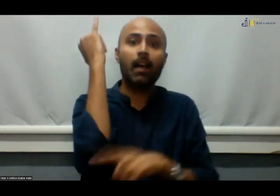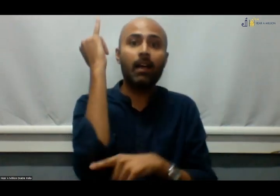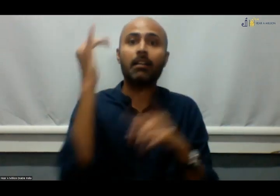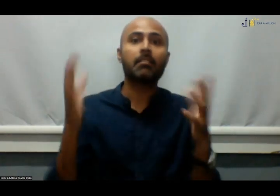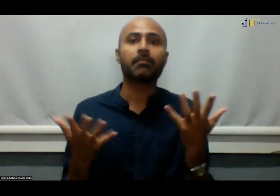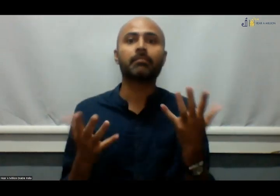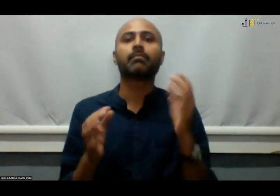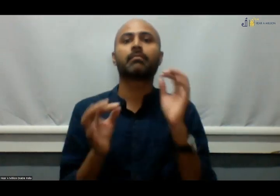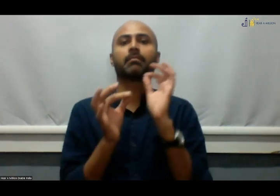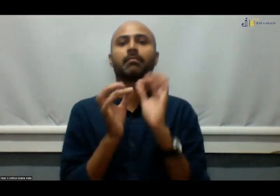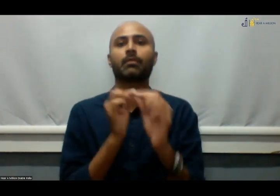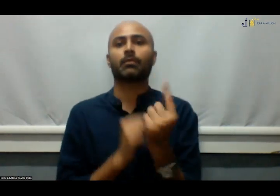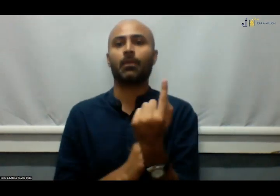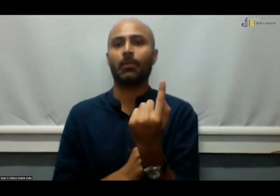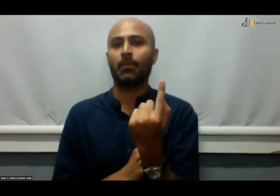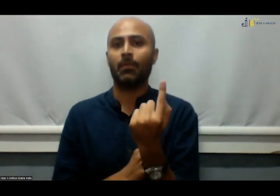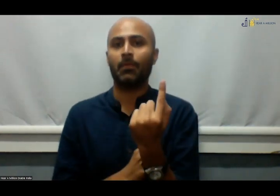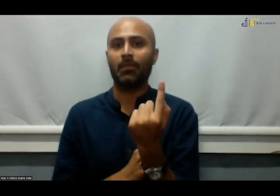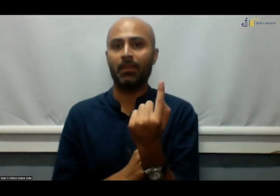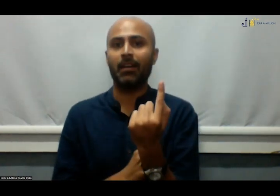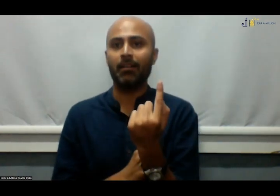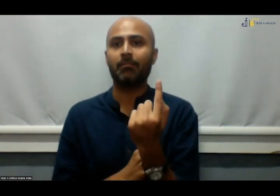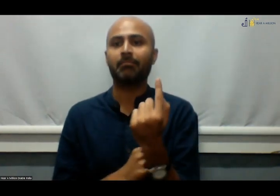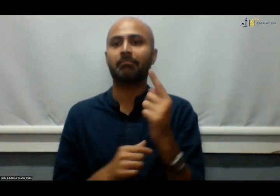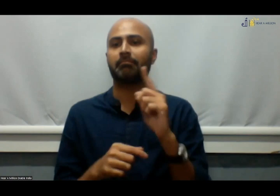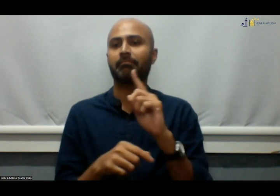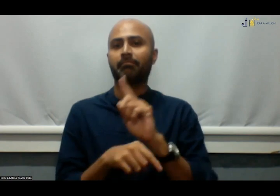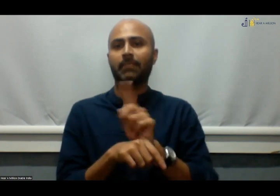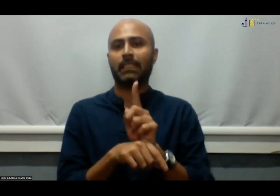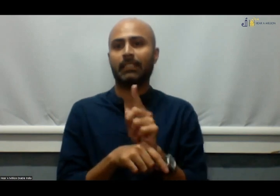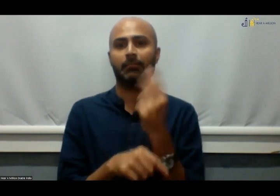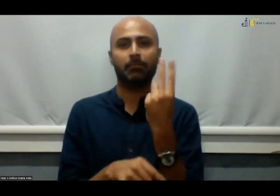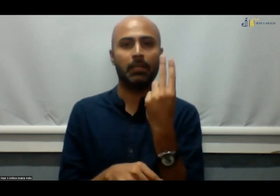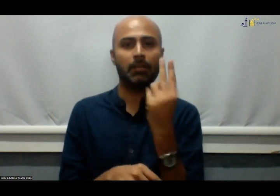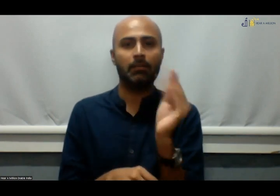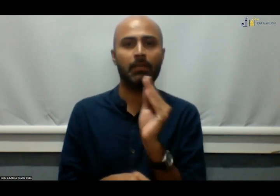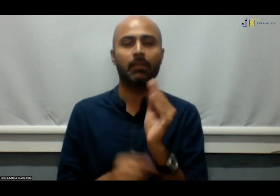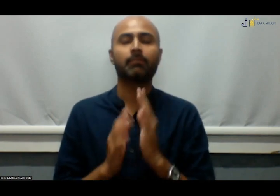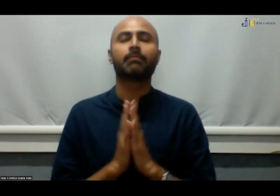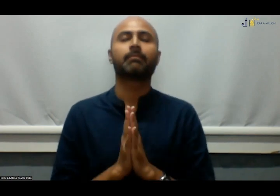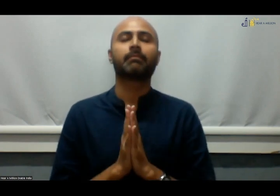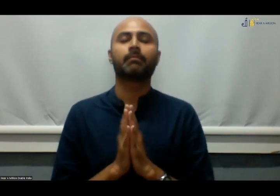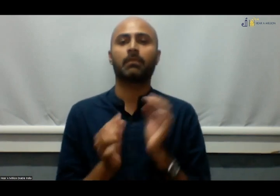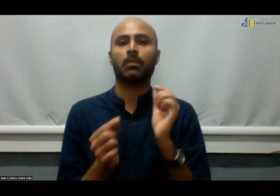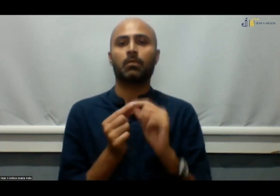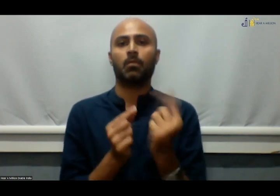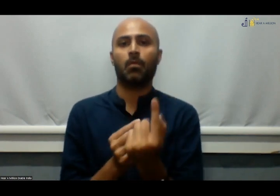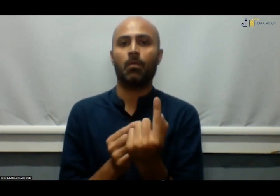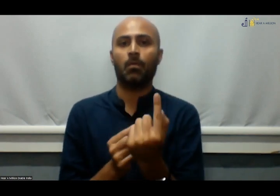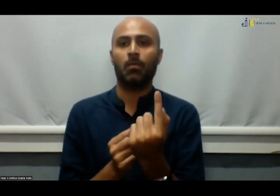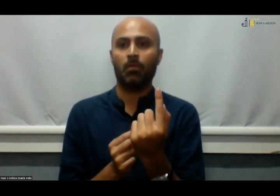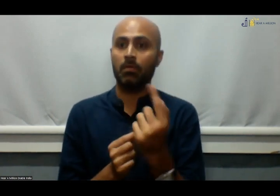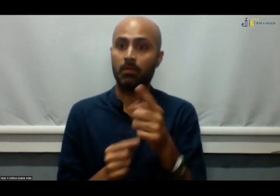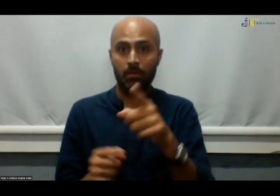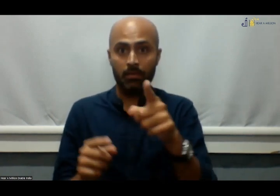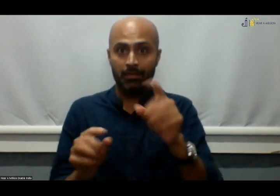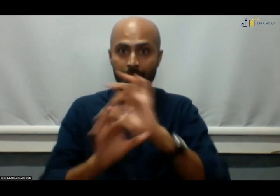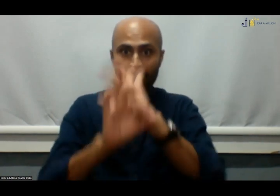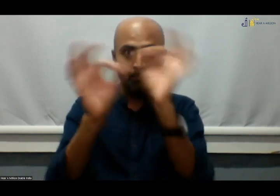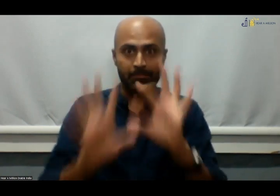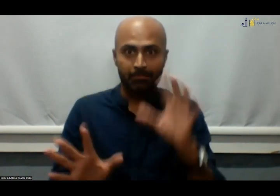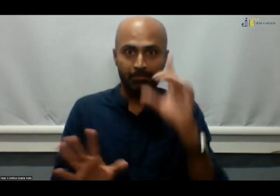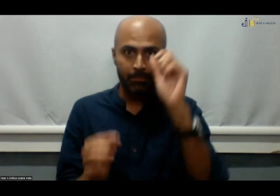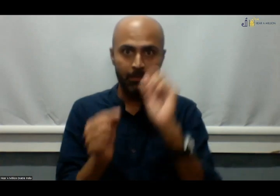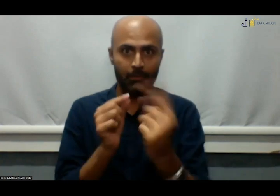At the end, so we will be lighting up the candle for 2 minutes in remembrance